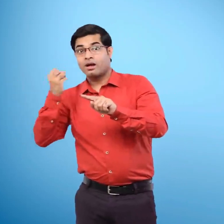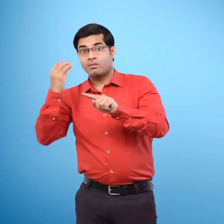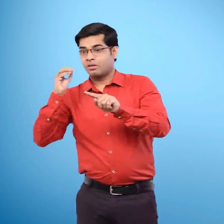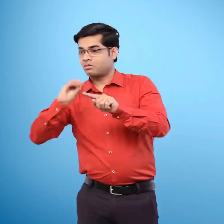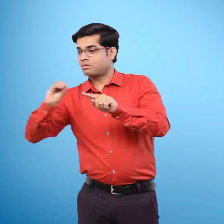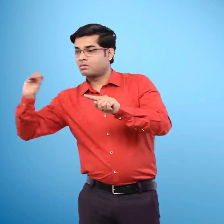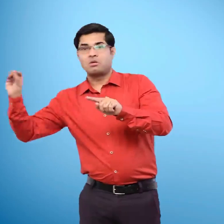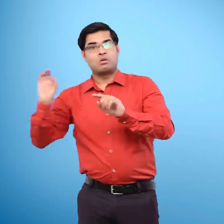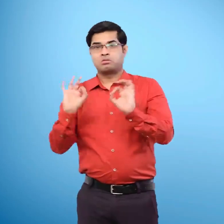are kept blank.